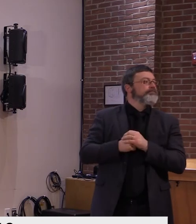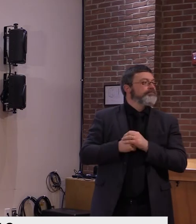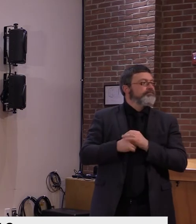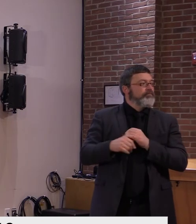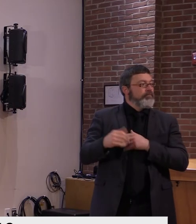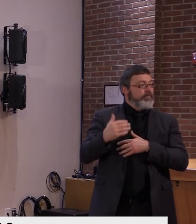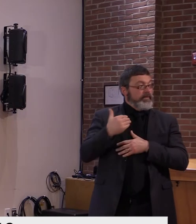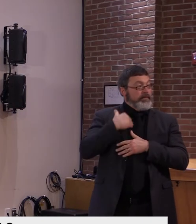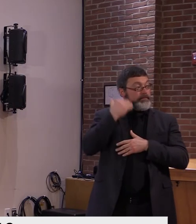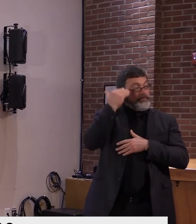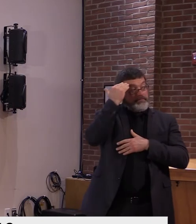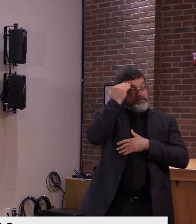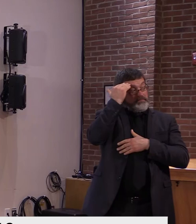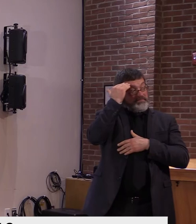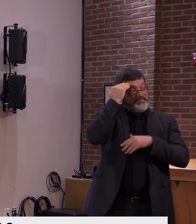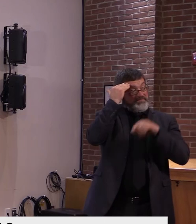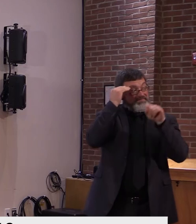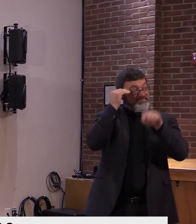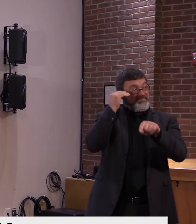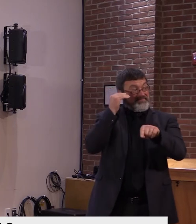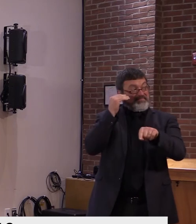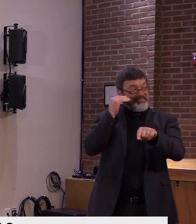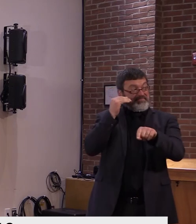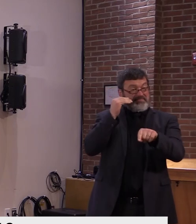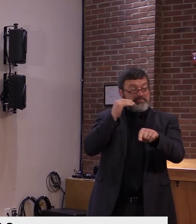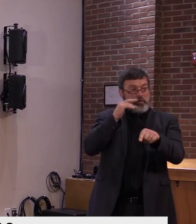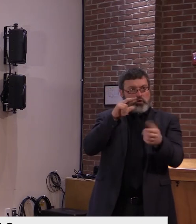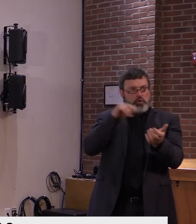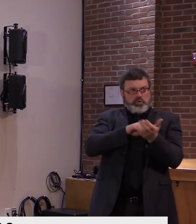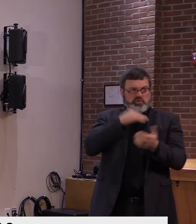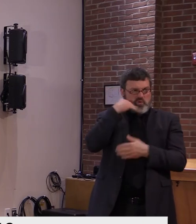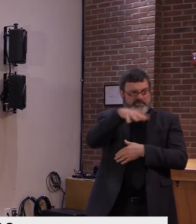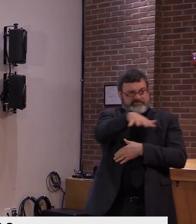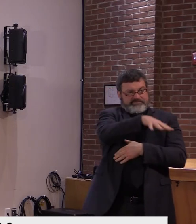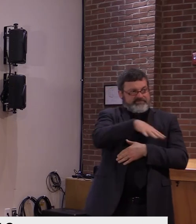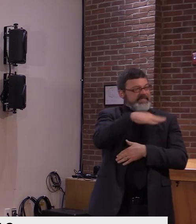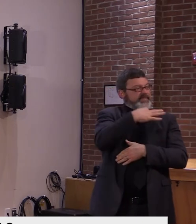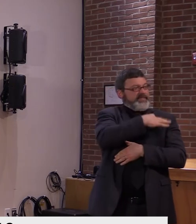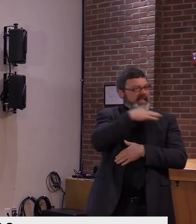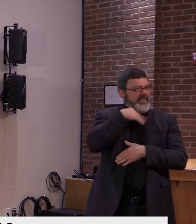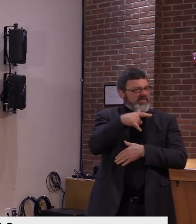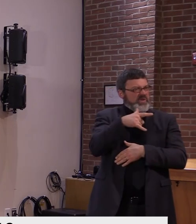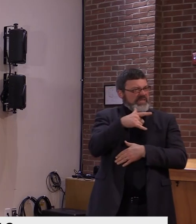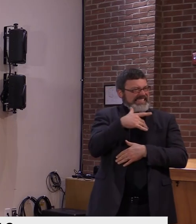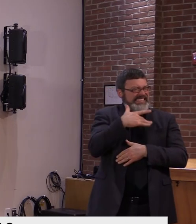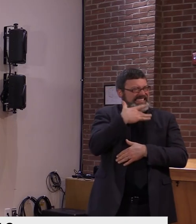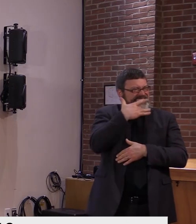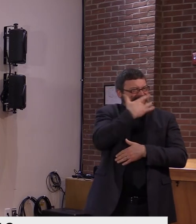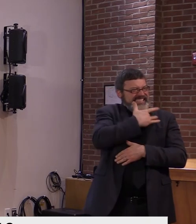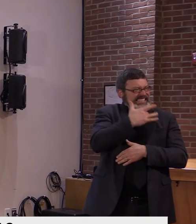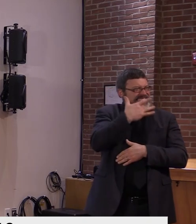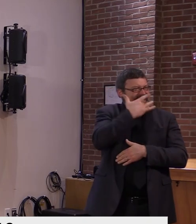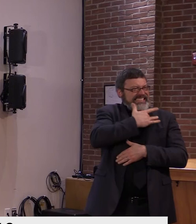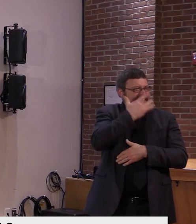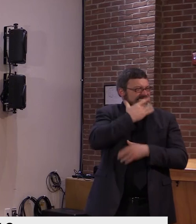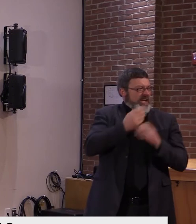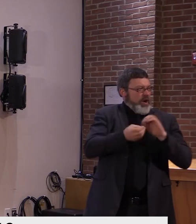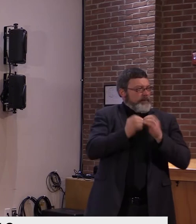us an overview of what you're hearing from these facilities as far as staffing goes and what the state might be doing to help them out?